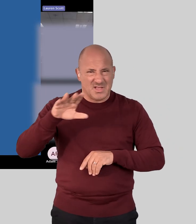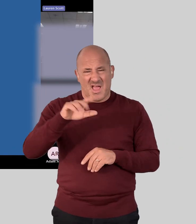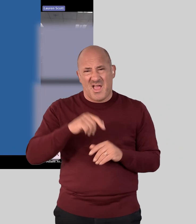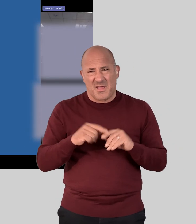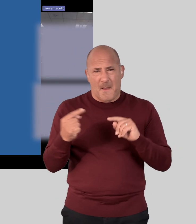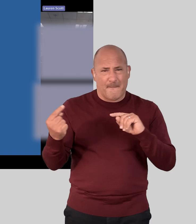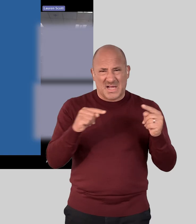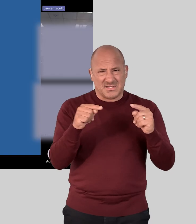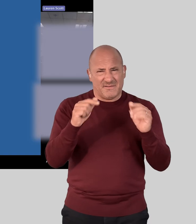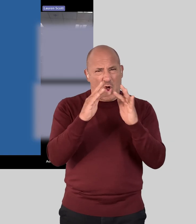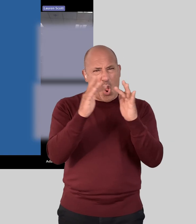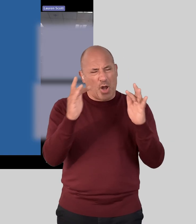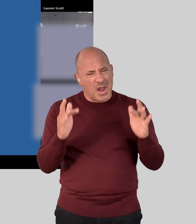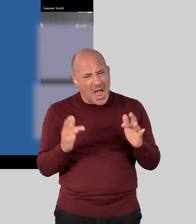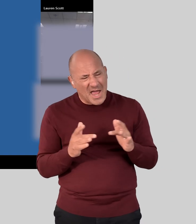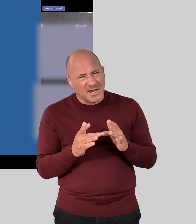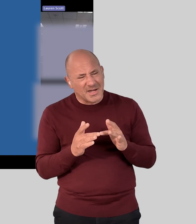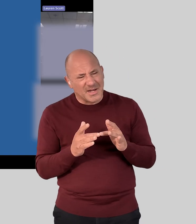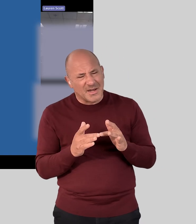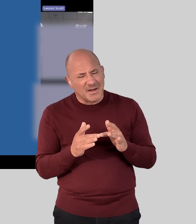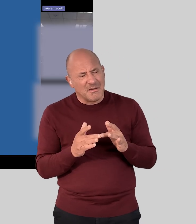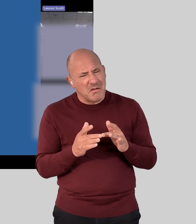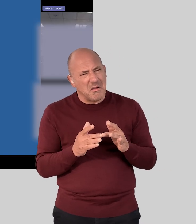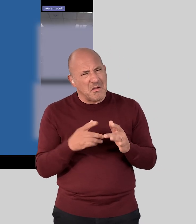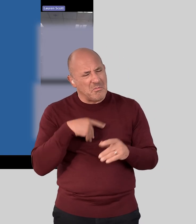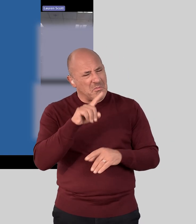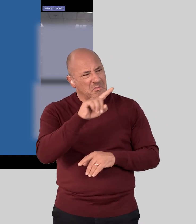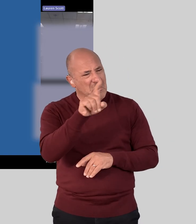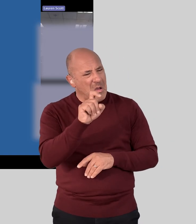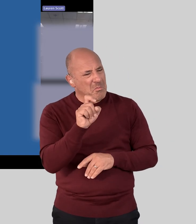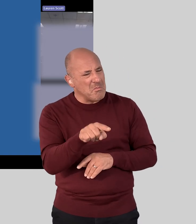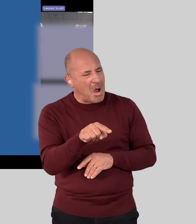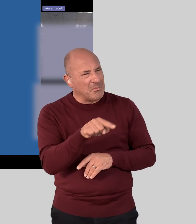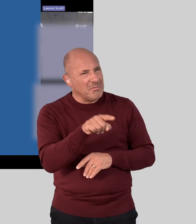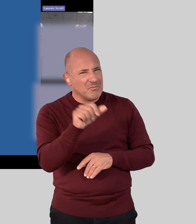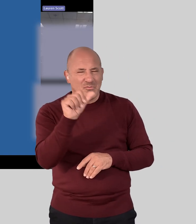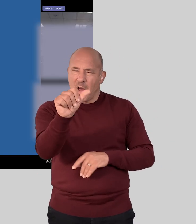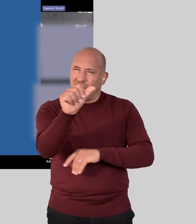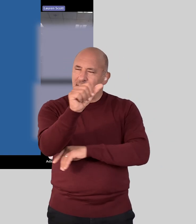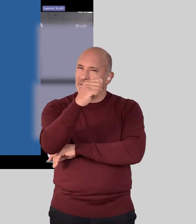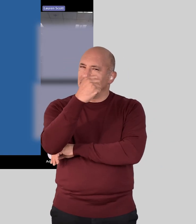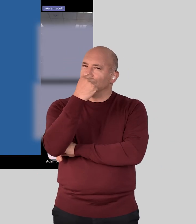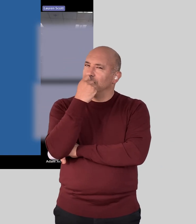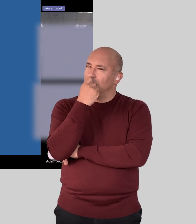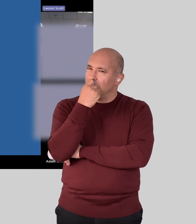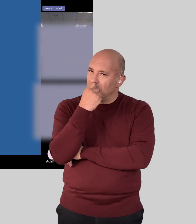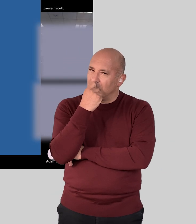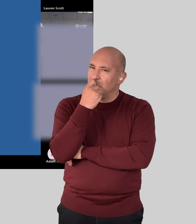But calling it a battle when it's online, I think you could definitely question.